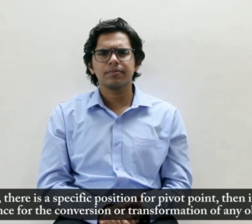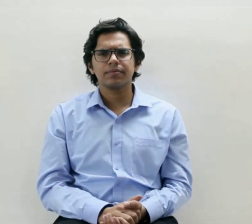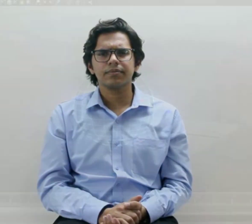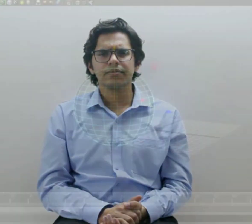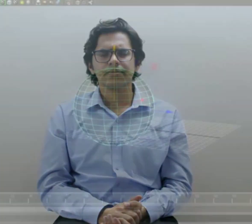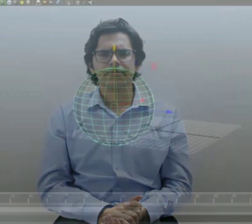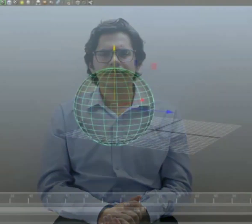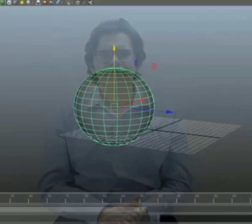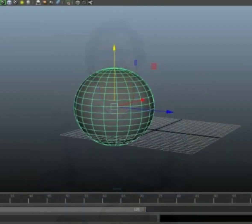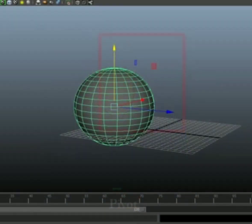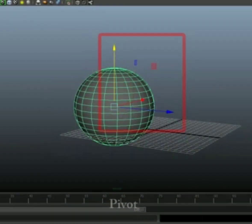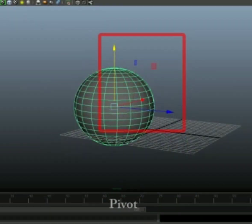Pivot.